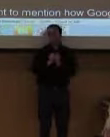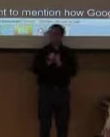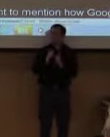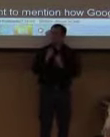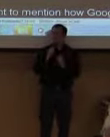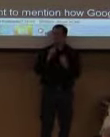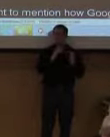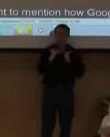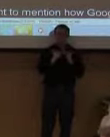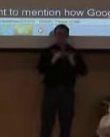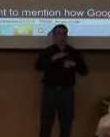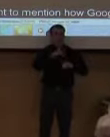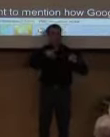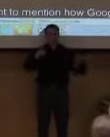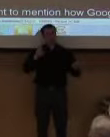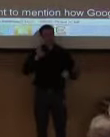documents.